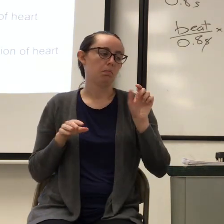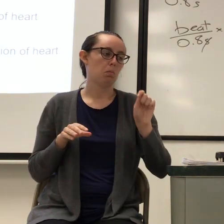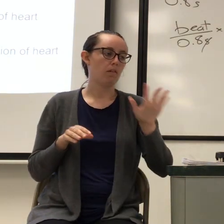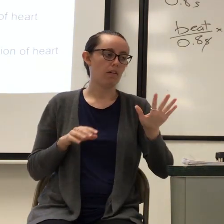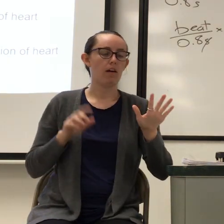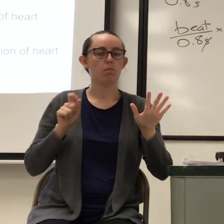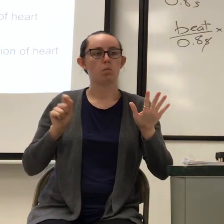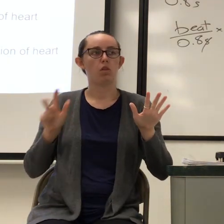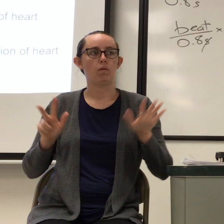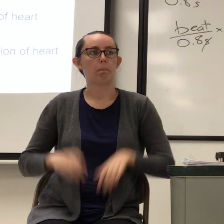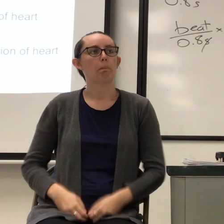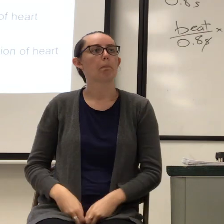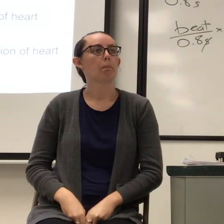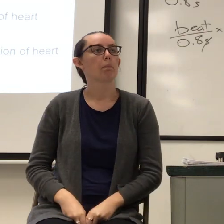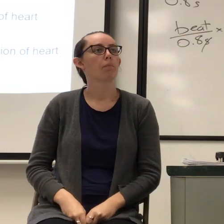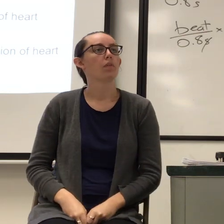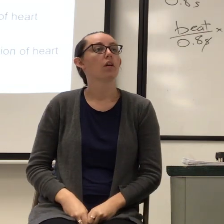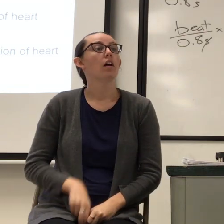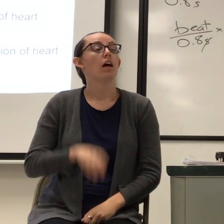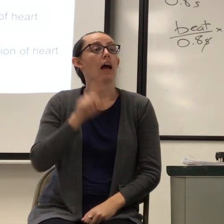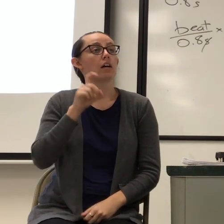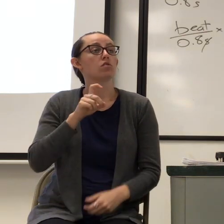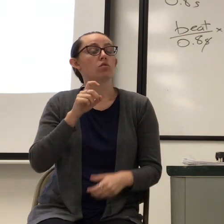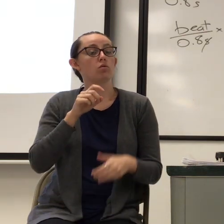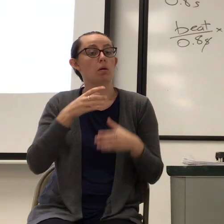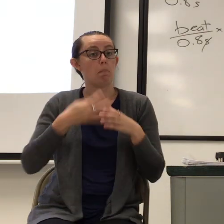The heart must fill with blood before it can pump blood.